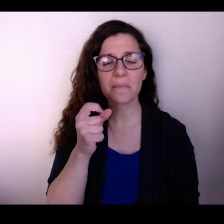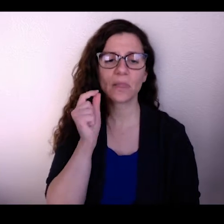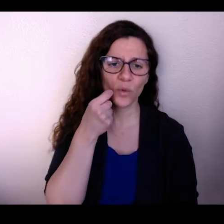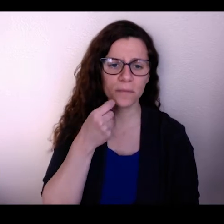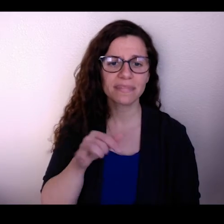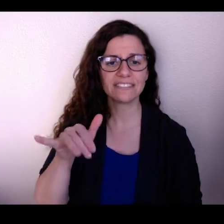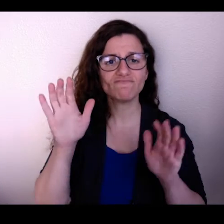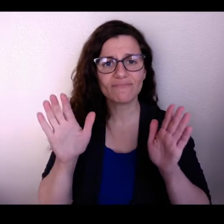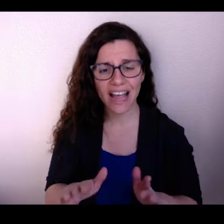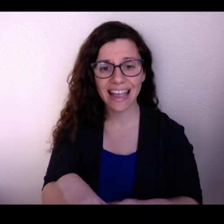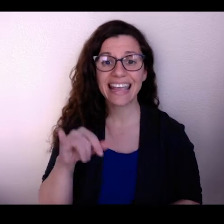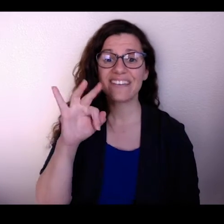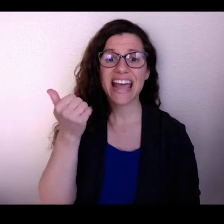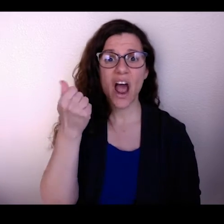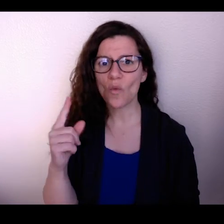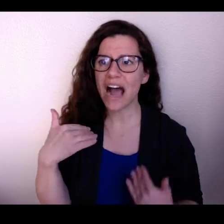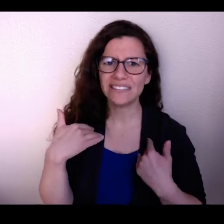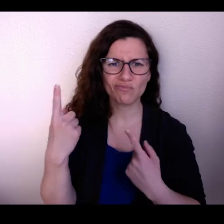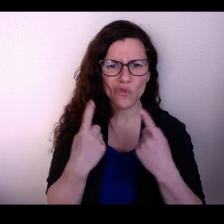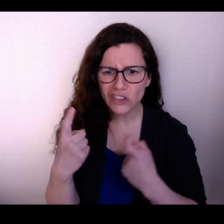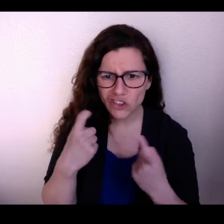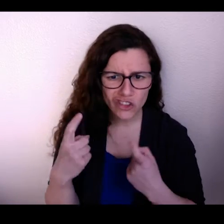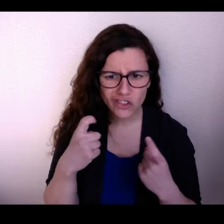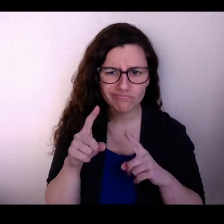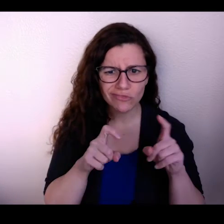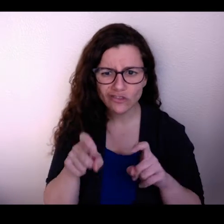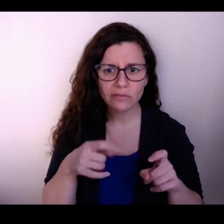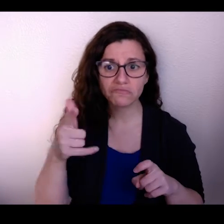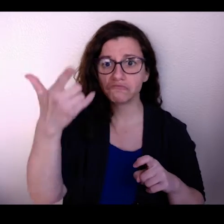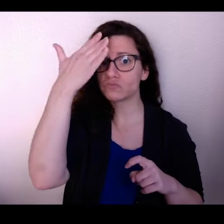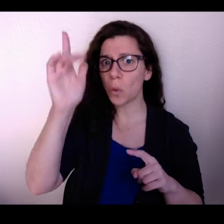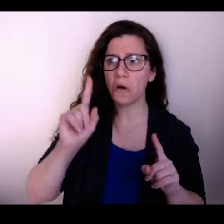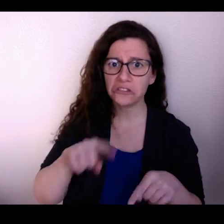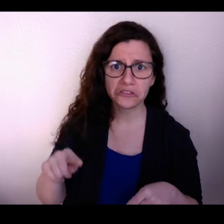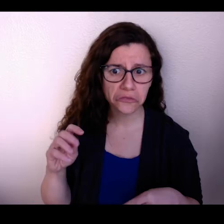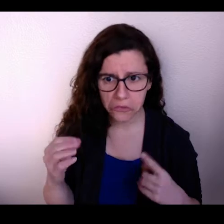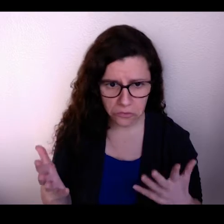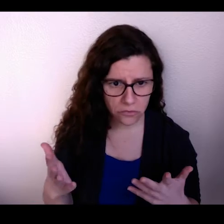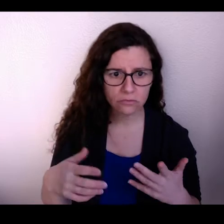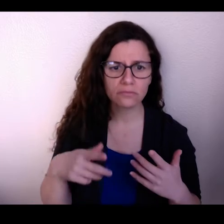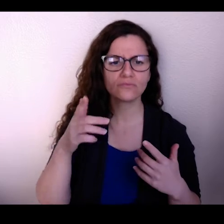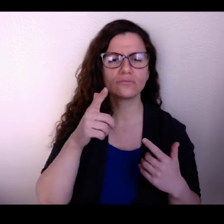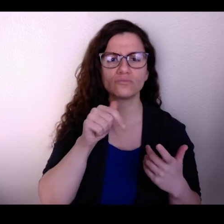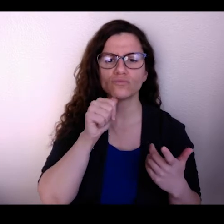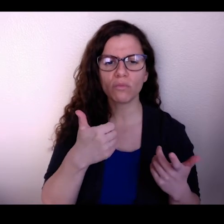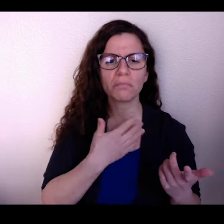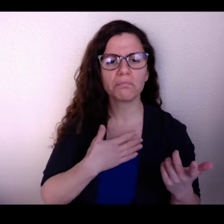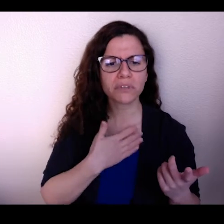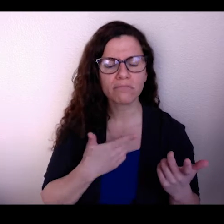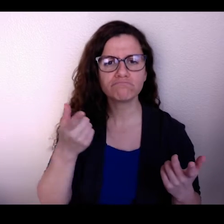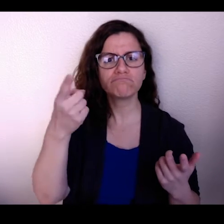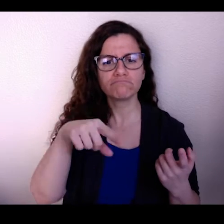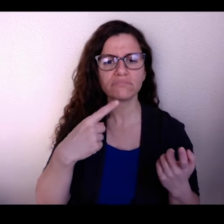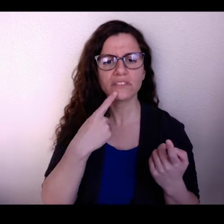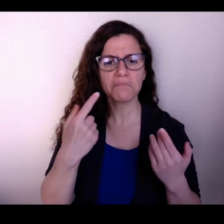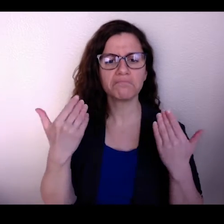Well, may I ask you to please keep doing it? Yeah, cool, that's great. And if anyone has any questions that you don't know the answers